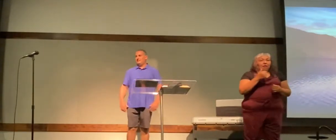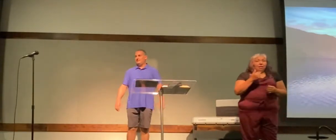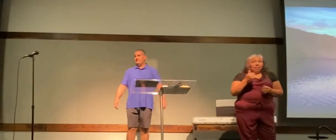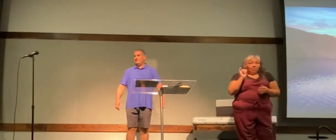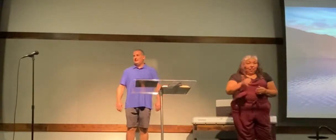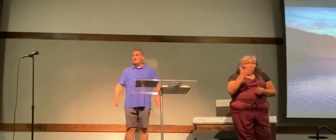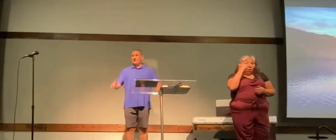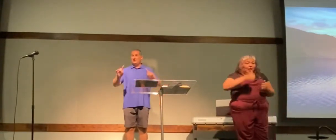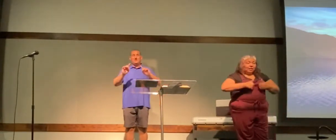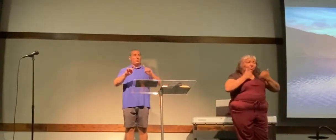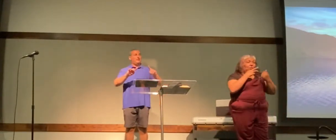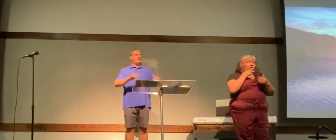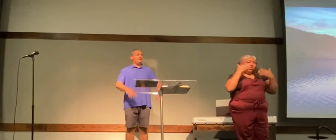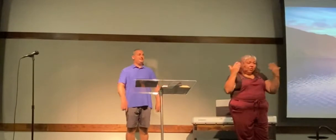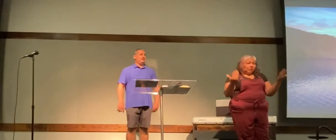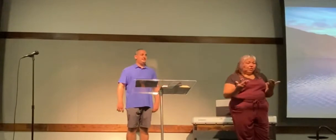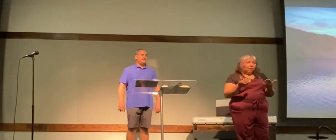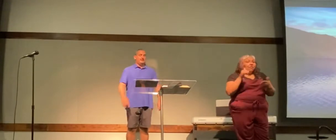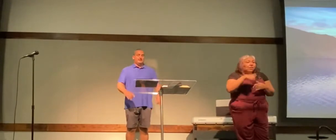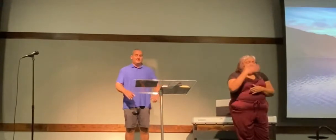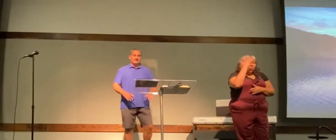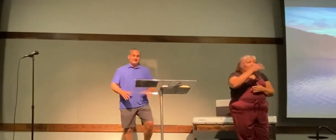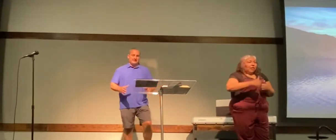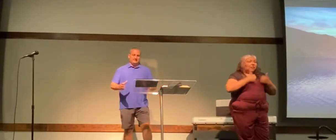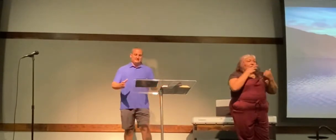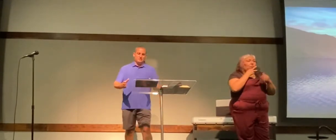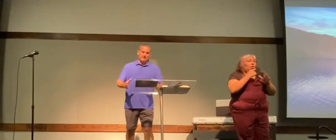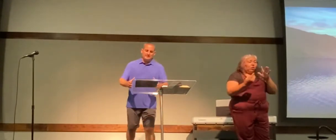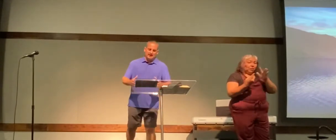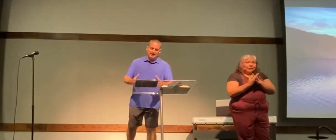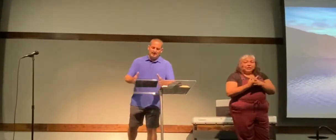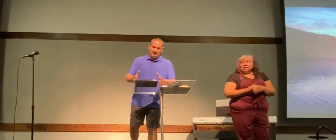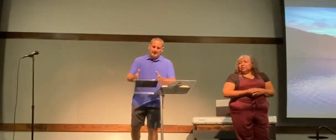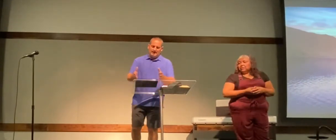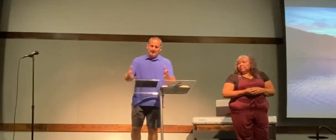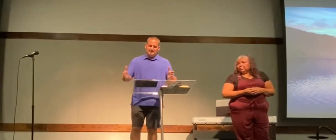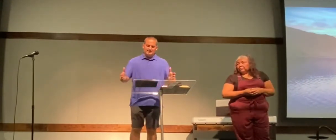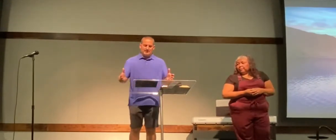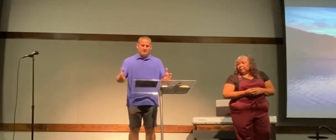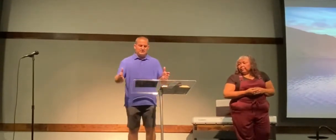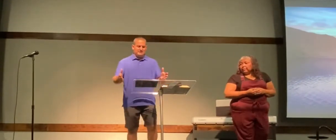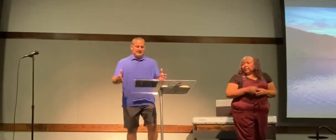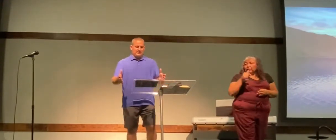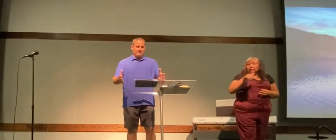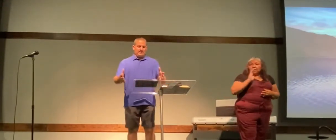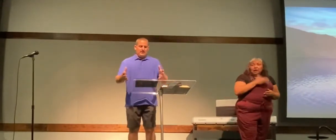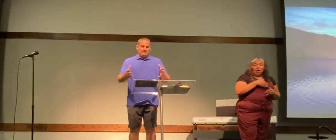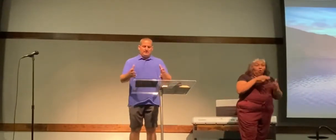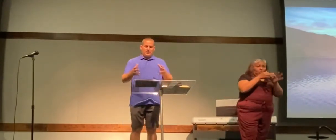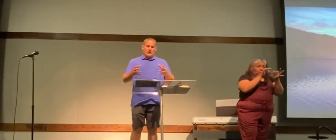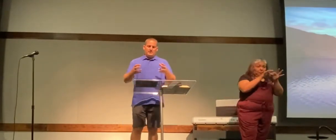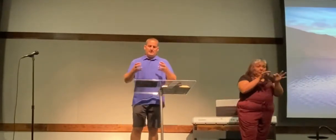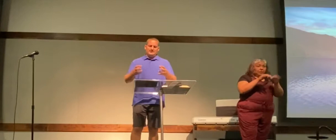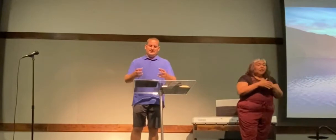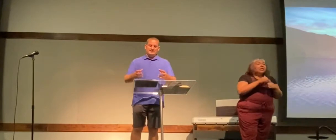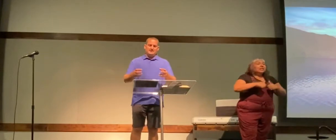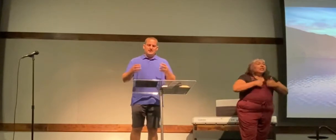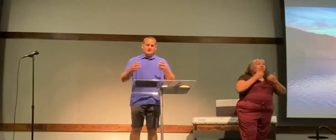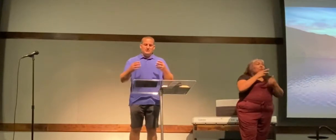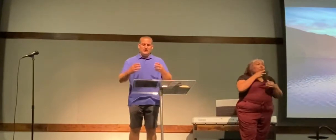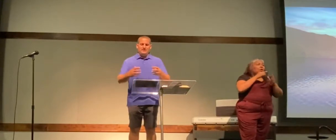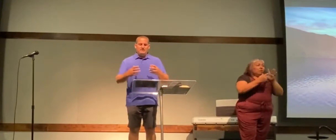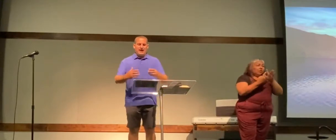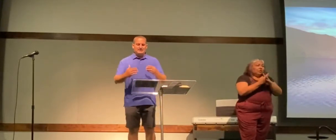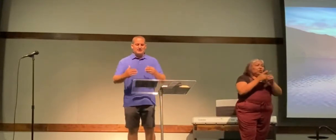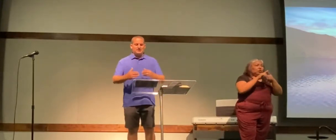here. That's why Living Water exists. Check this out. This is what this is our mission statement. Living Water exists